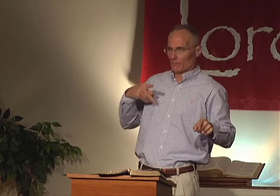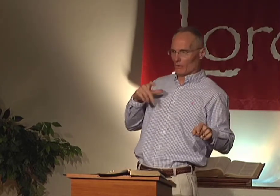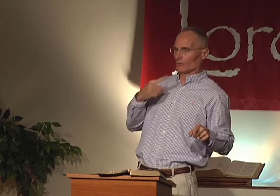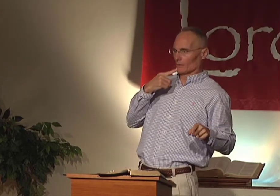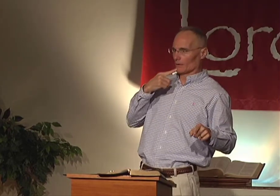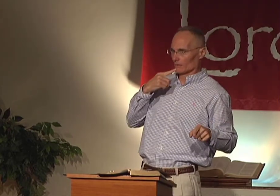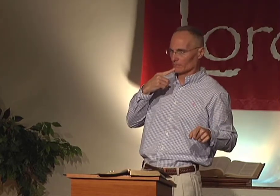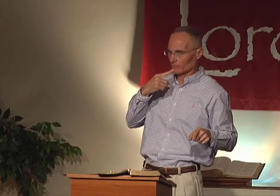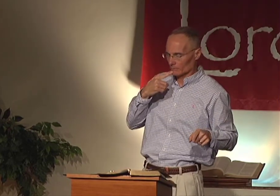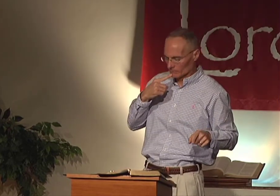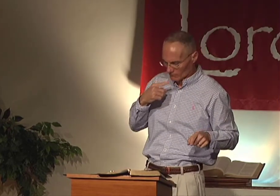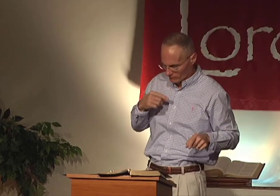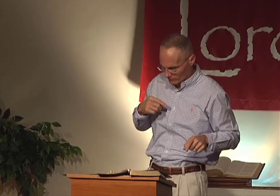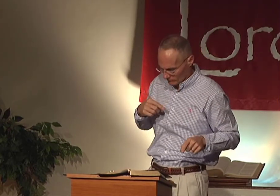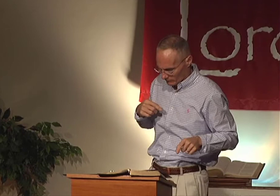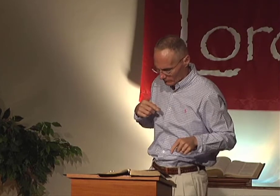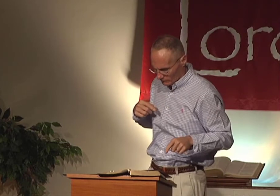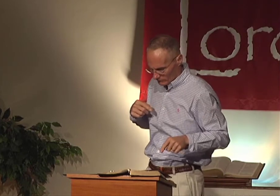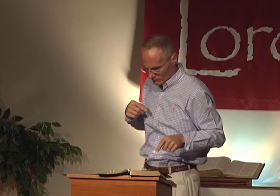to imitate me, Paul is saying.